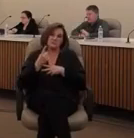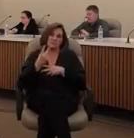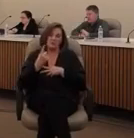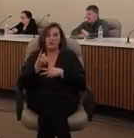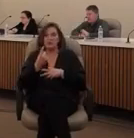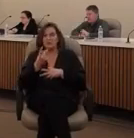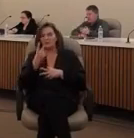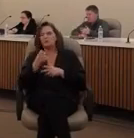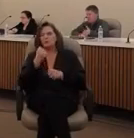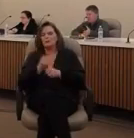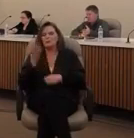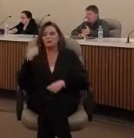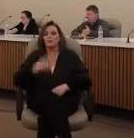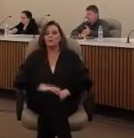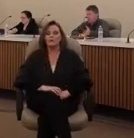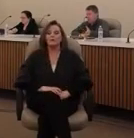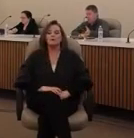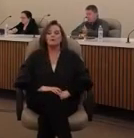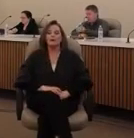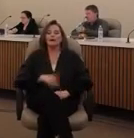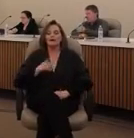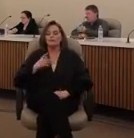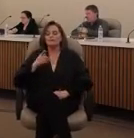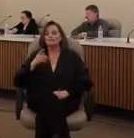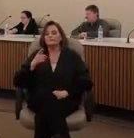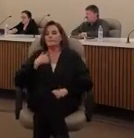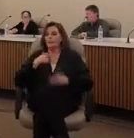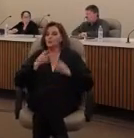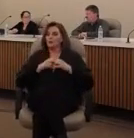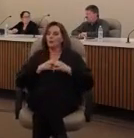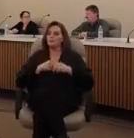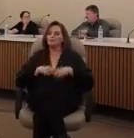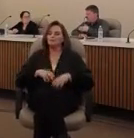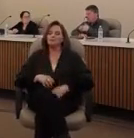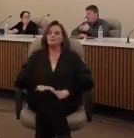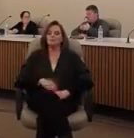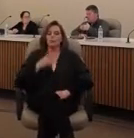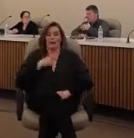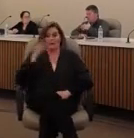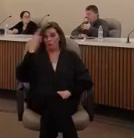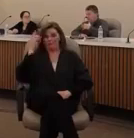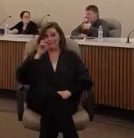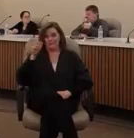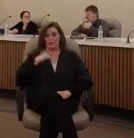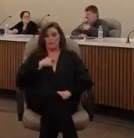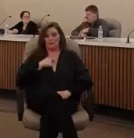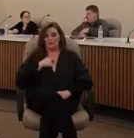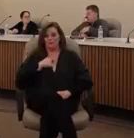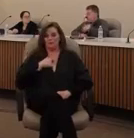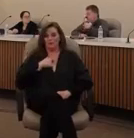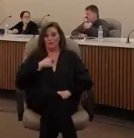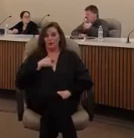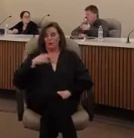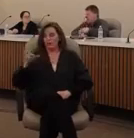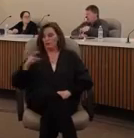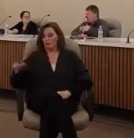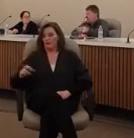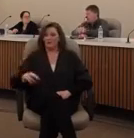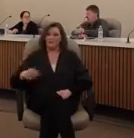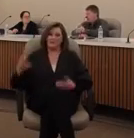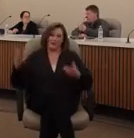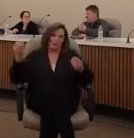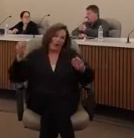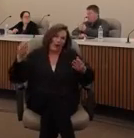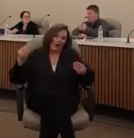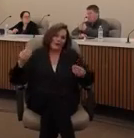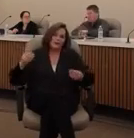the problem with the shoulders, and the reason he wasn't walking far to the right, was because they were mushy and wet, and